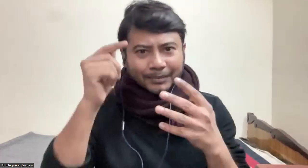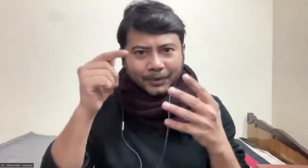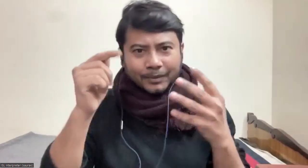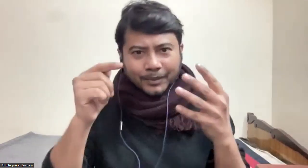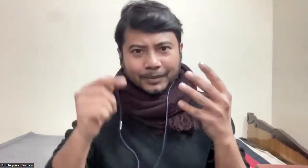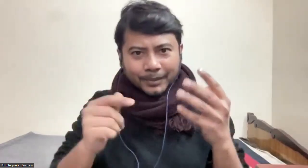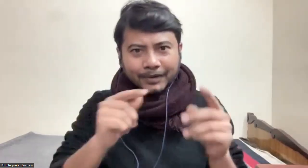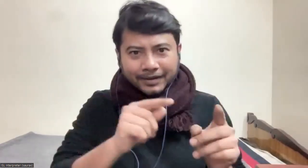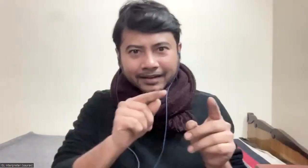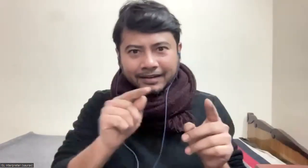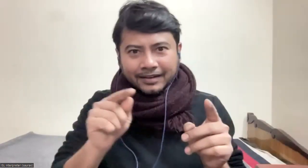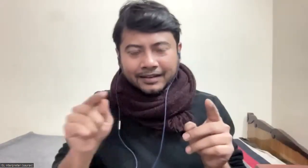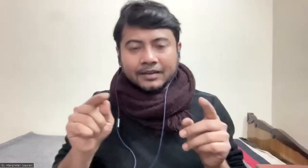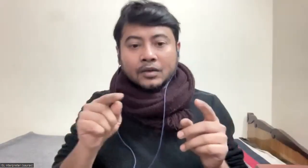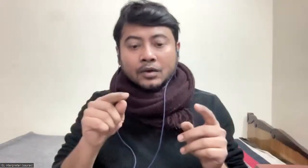direct